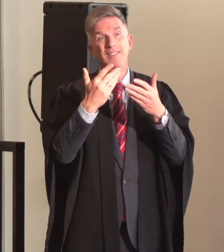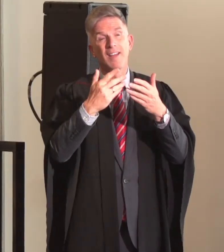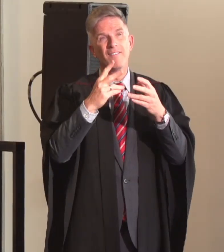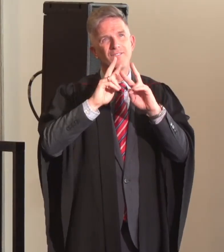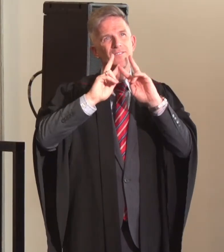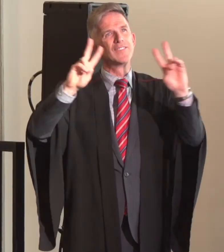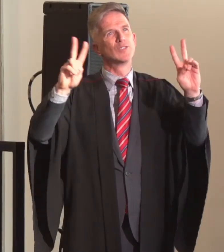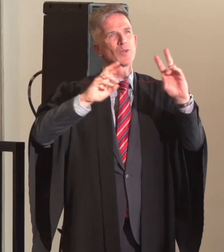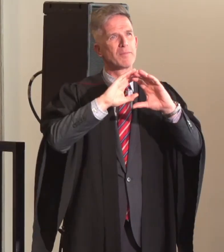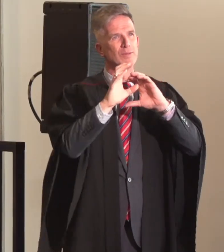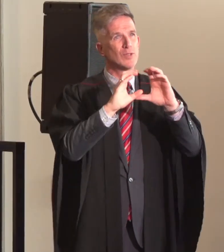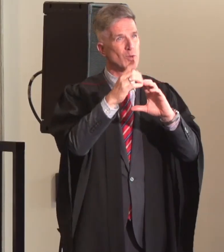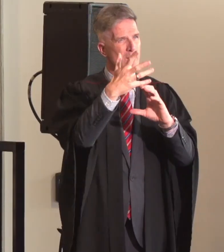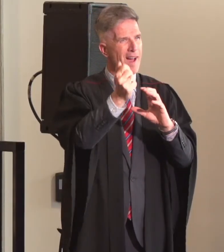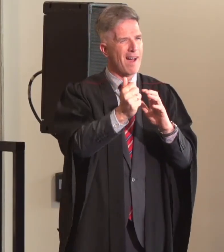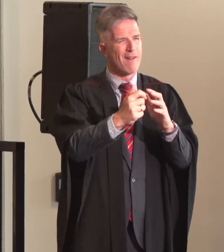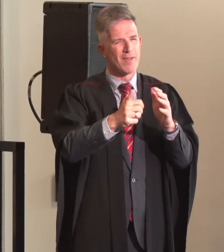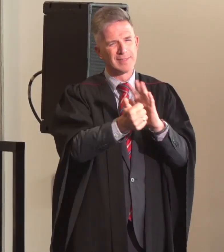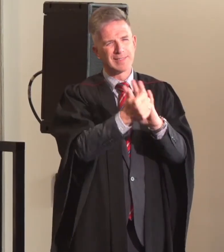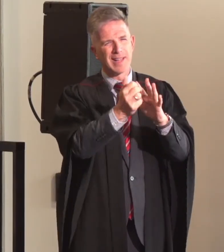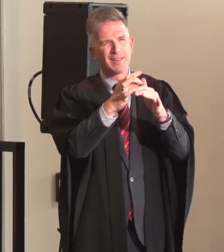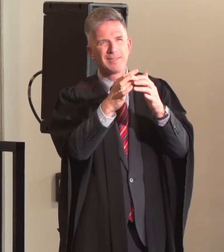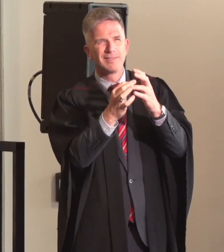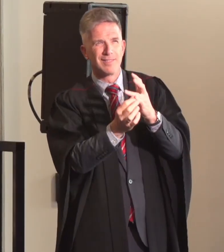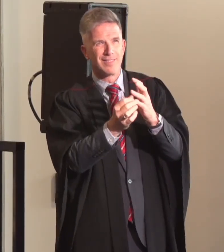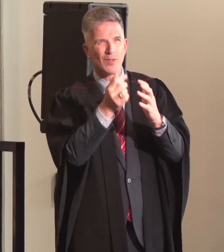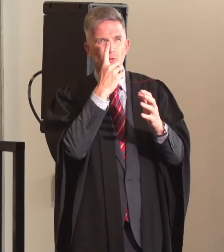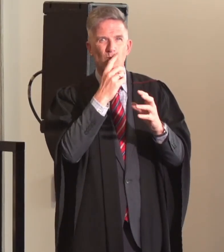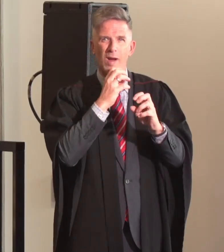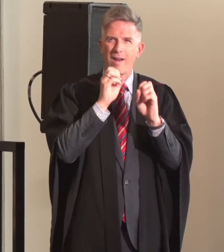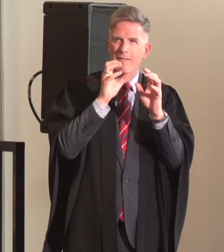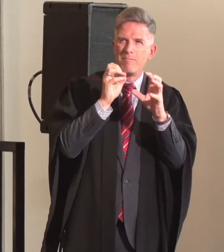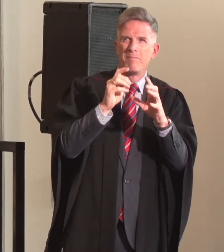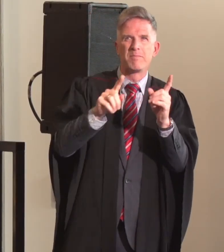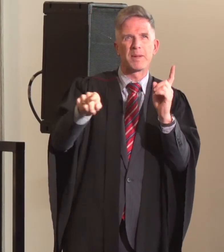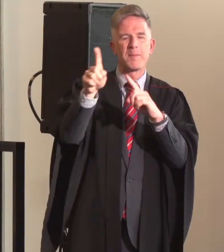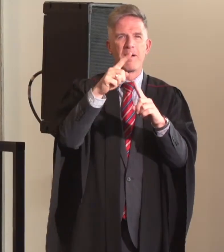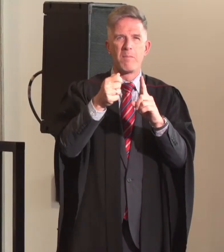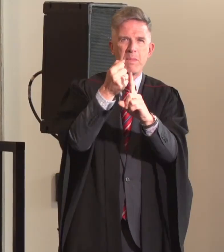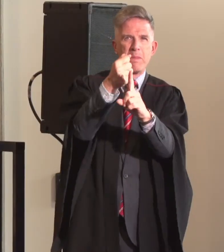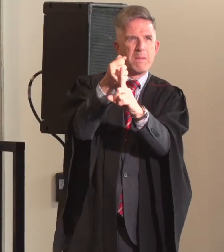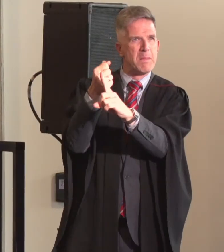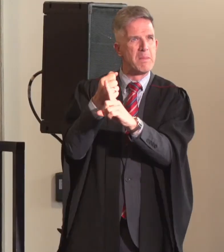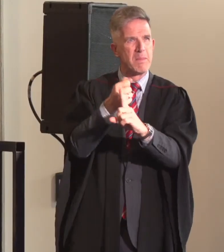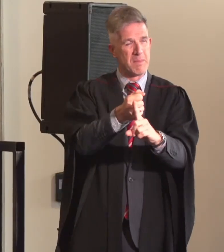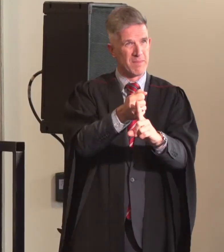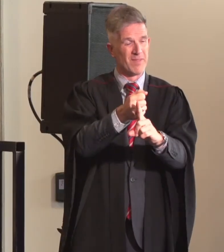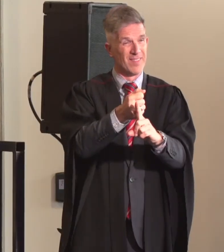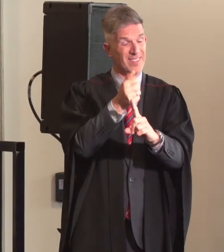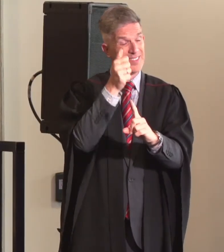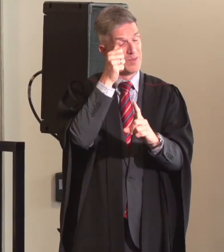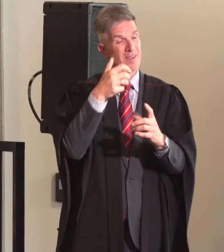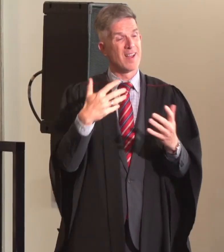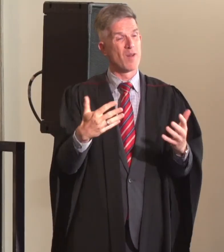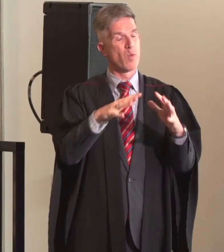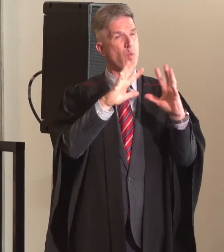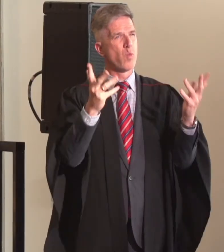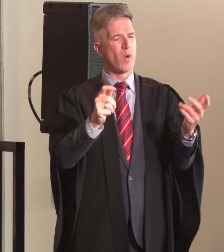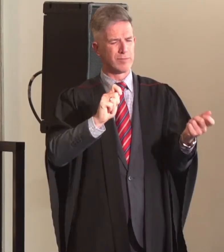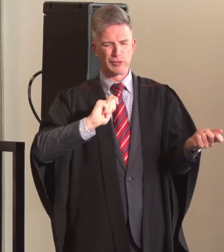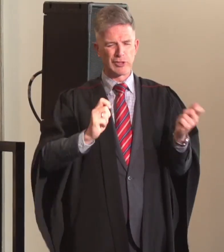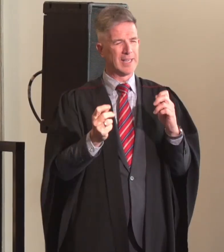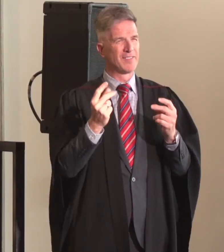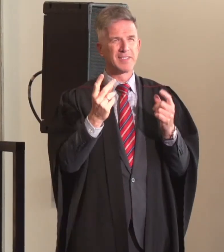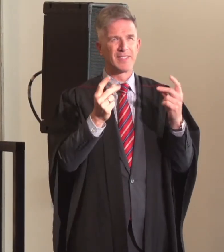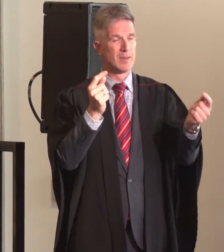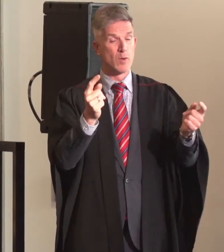the tools, the vision to leave your mark on our societies. Because, as we've heard, we're living in a time of rapid change where what we wear,